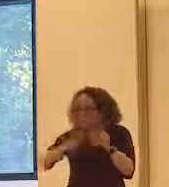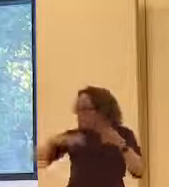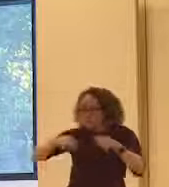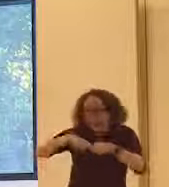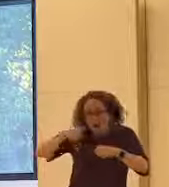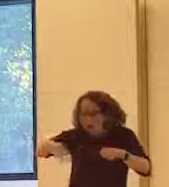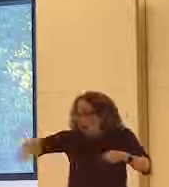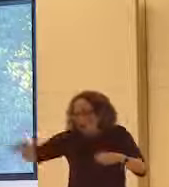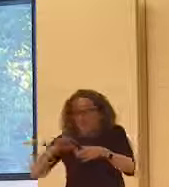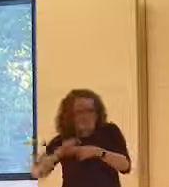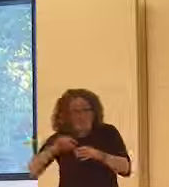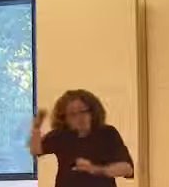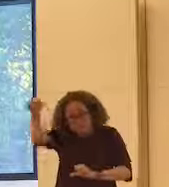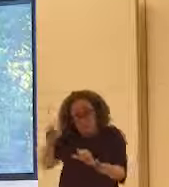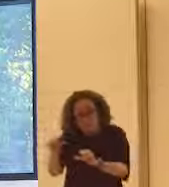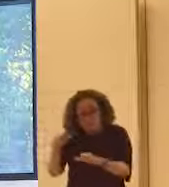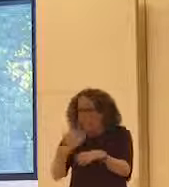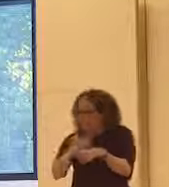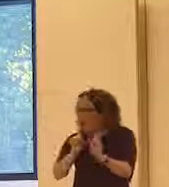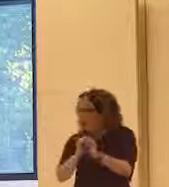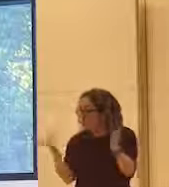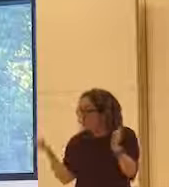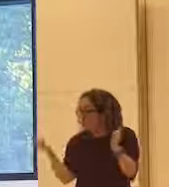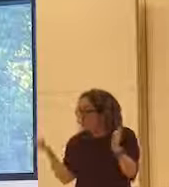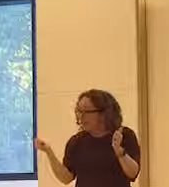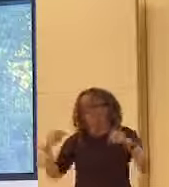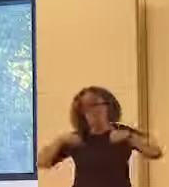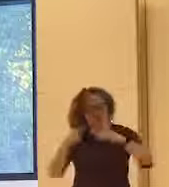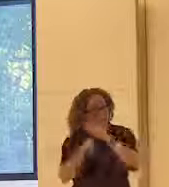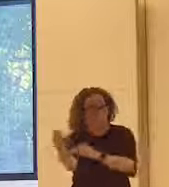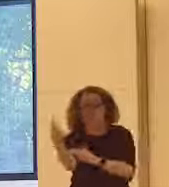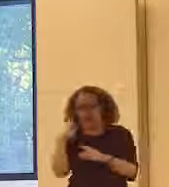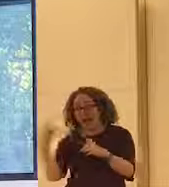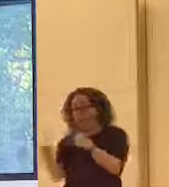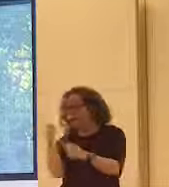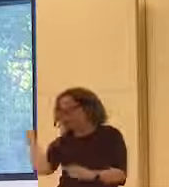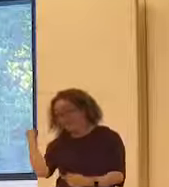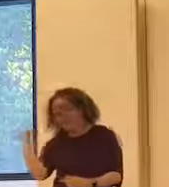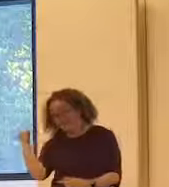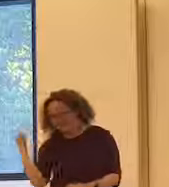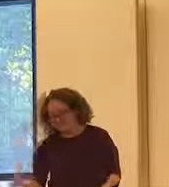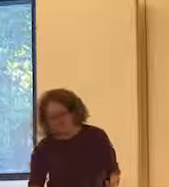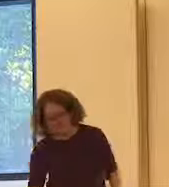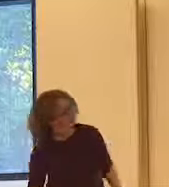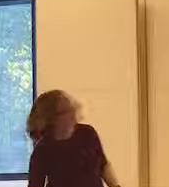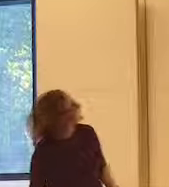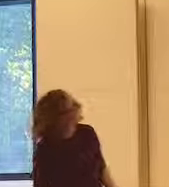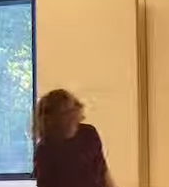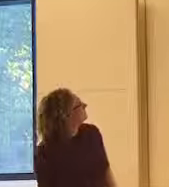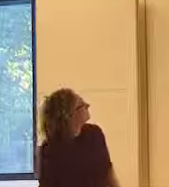get success rate rather than having to wait an awful long time. So we